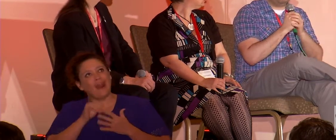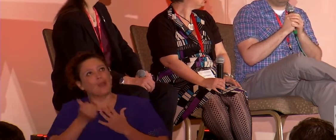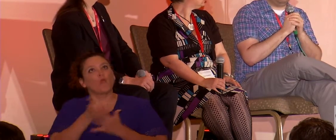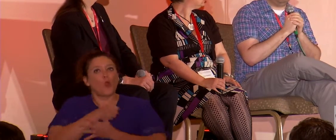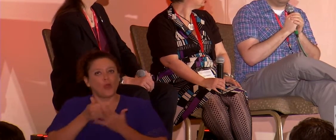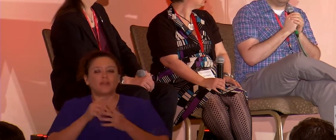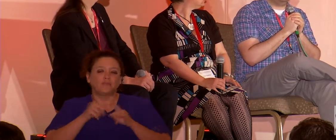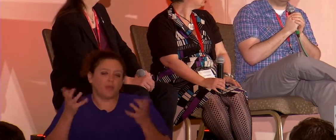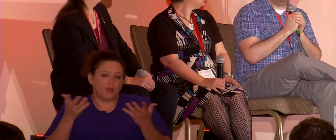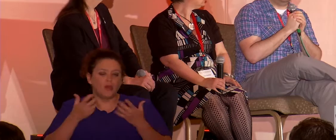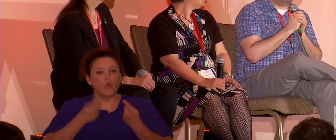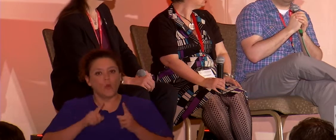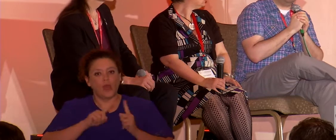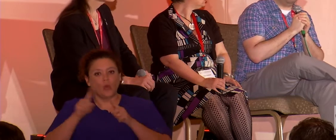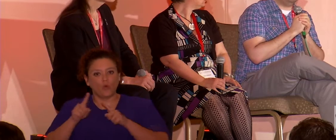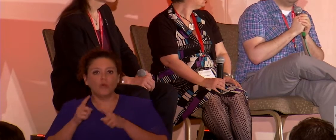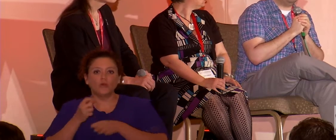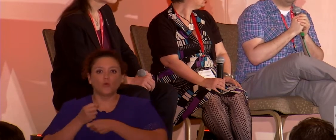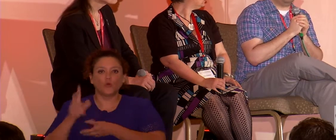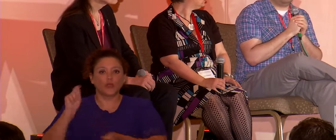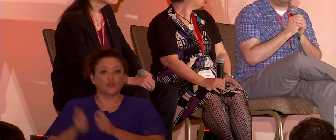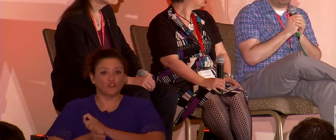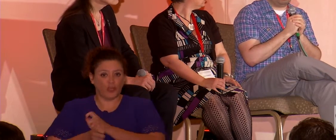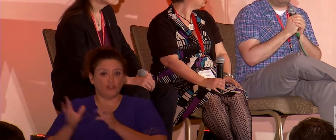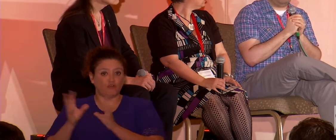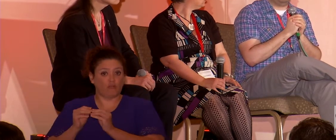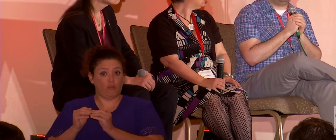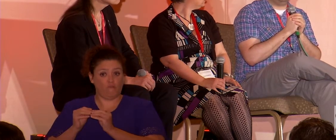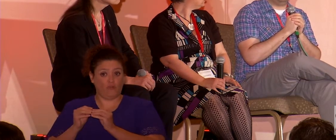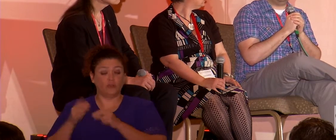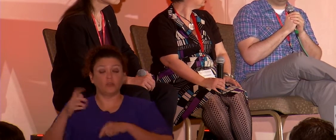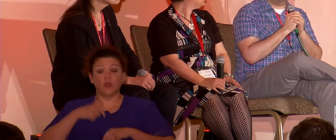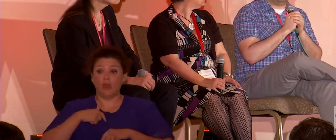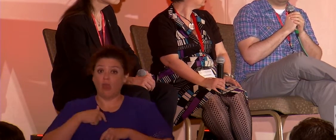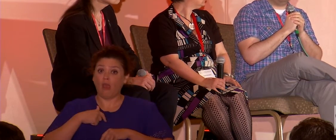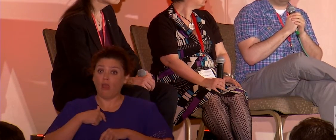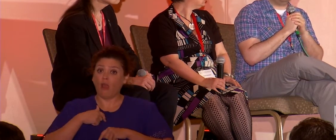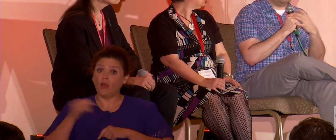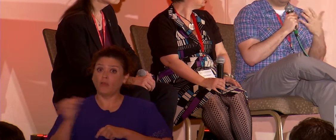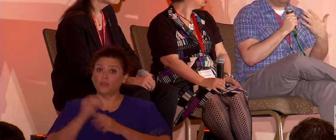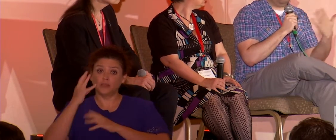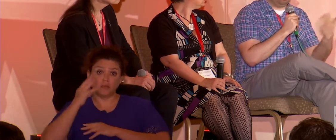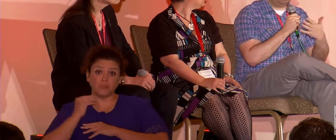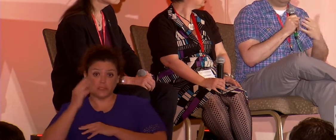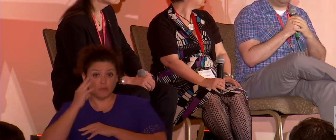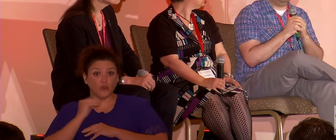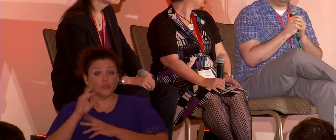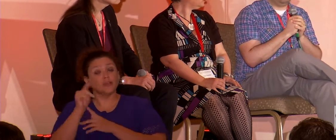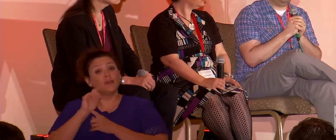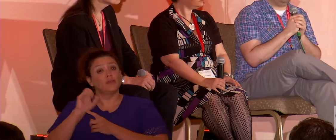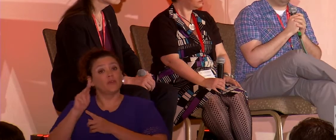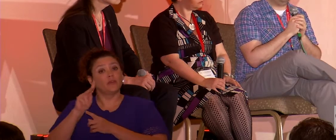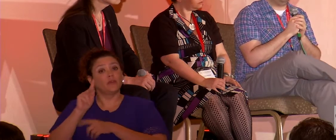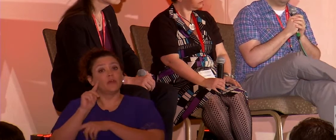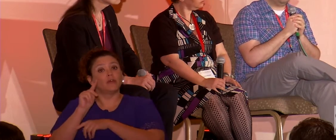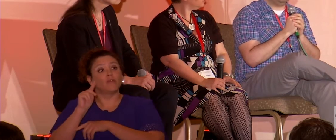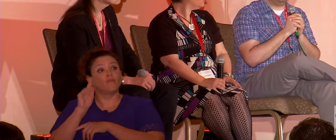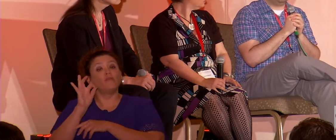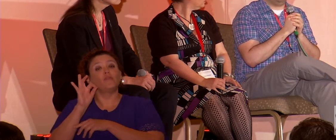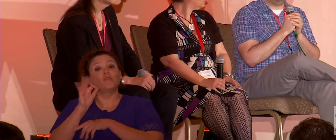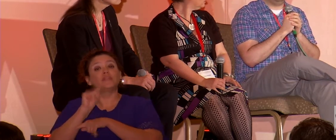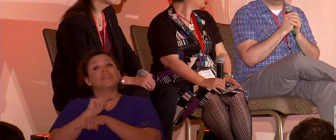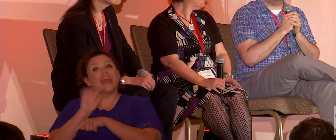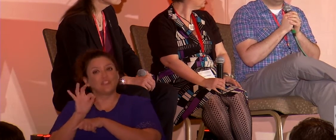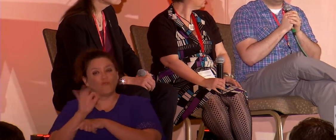when I went to Creating Change over the past couple of years, I had the same experience, such that the task force, the National Gay and Lesbian Task Force, which organizes